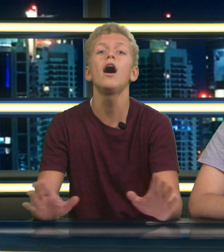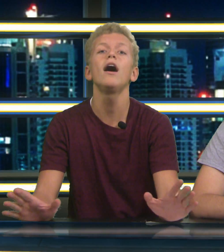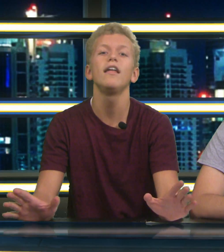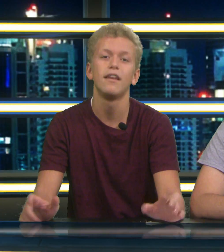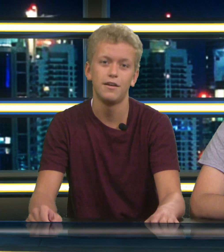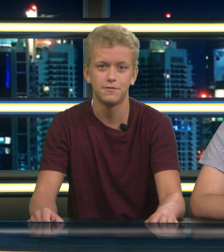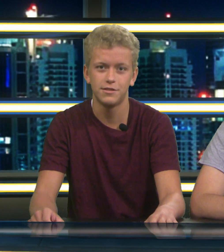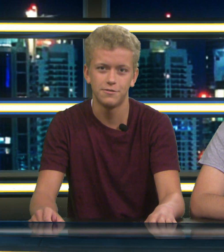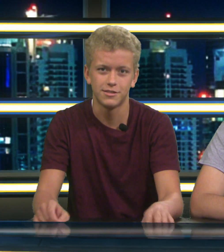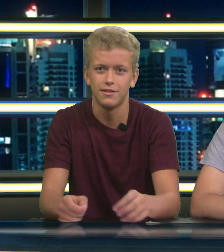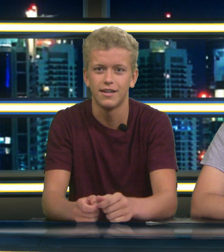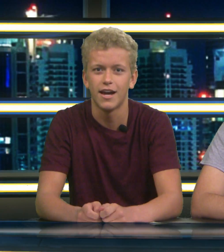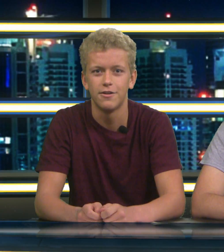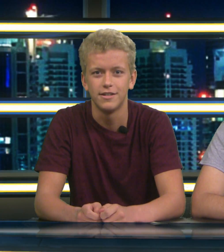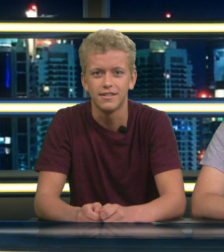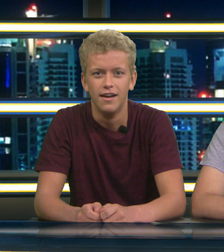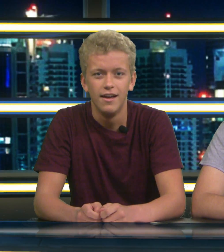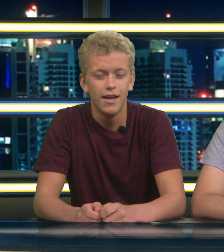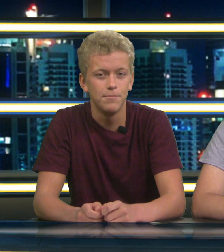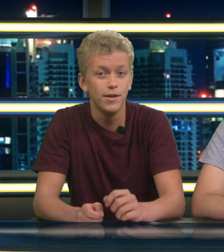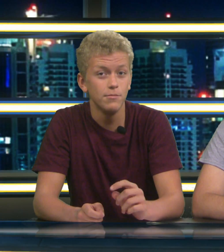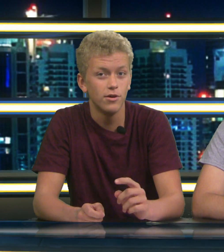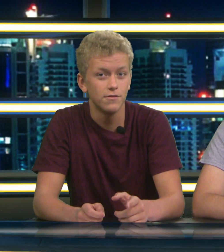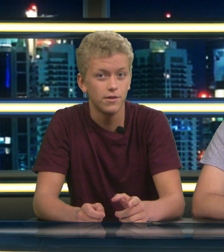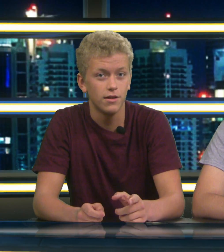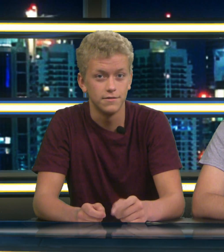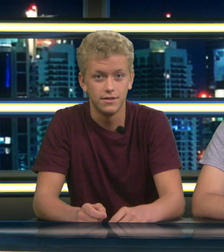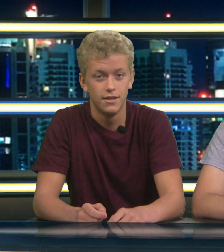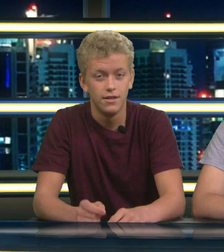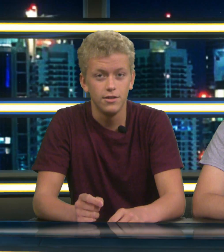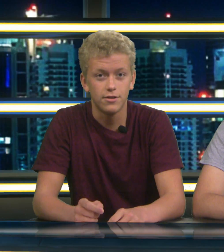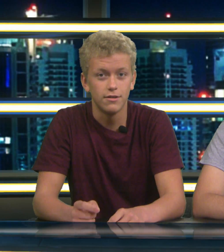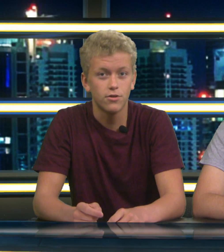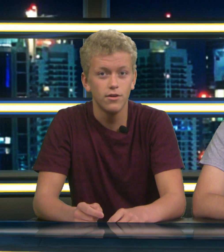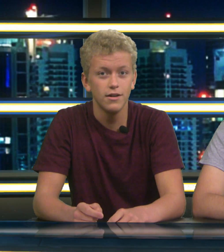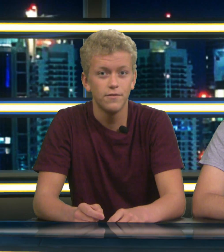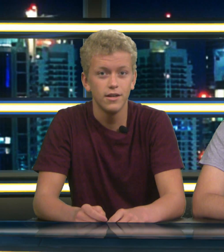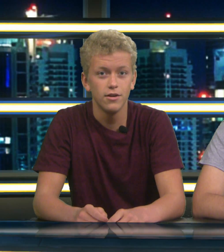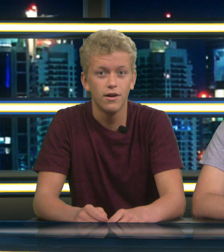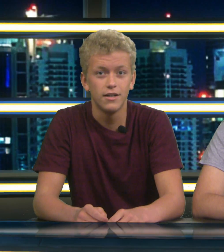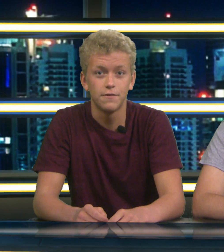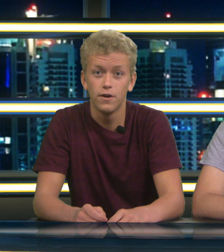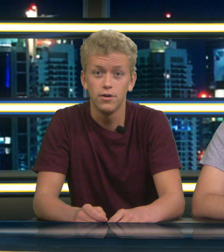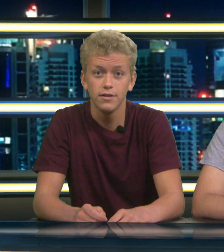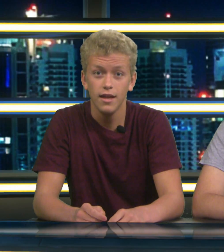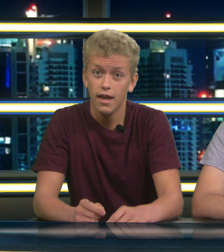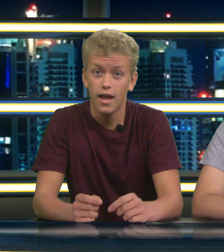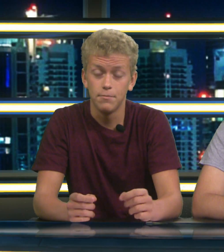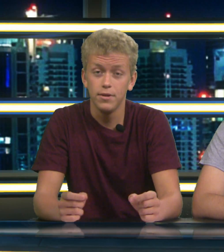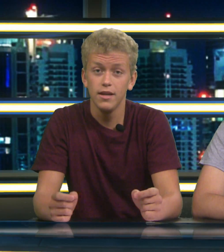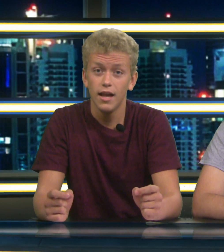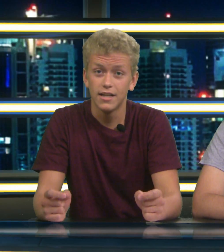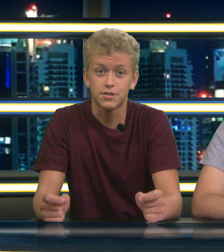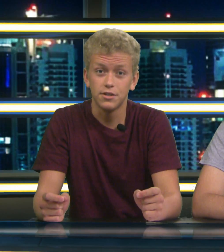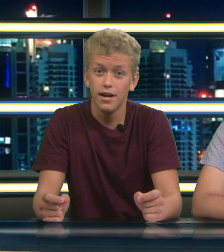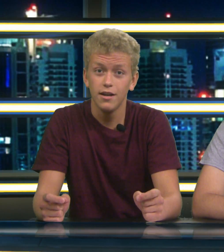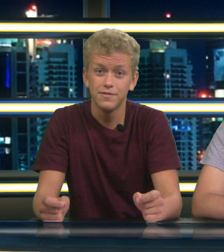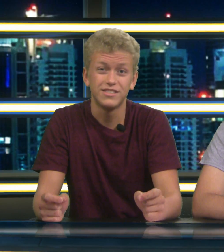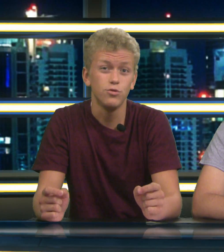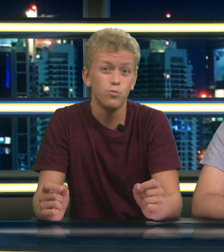ton of service learning hours and be more involved. You can record your video on your phone and be as creative as you